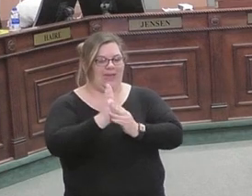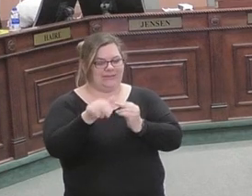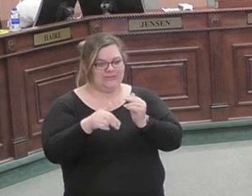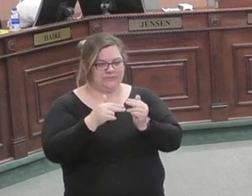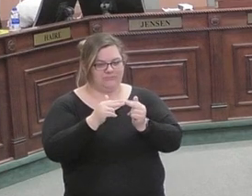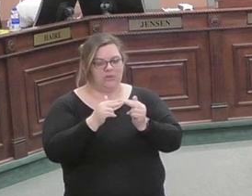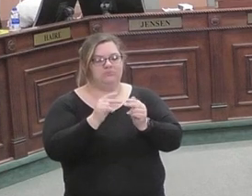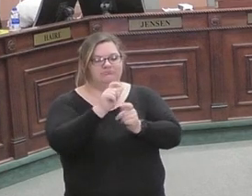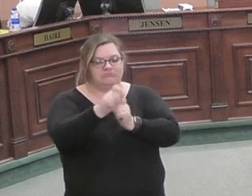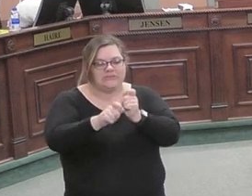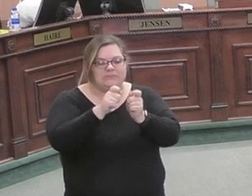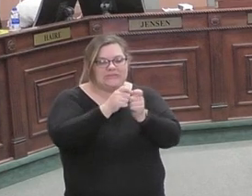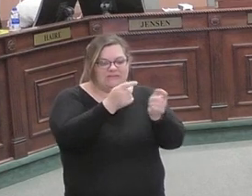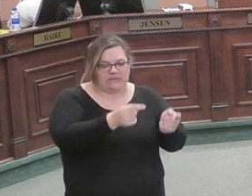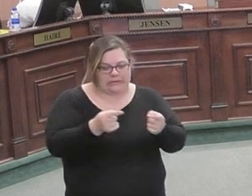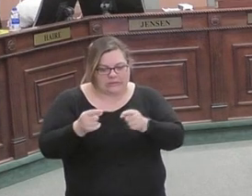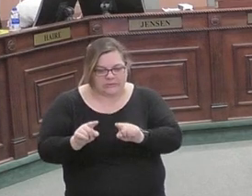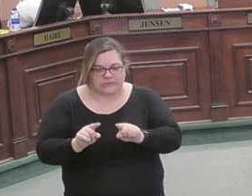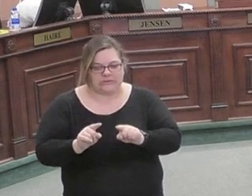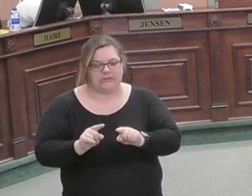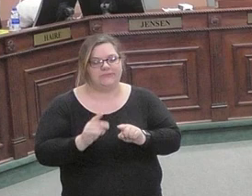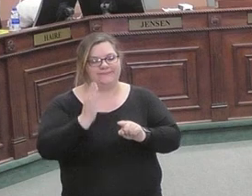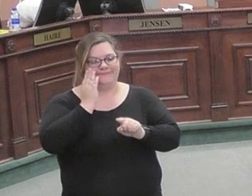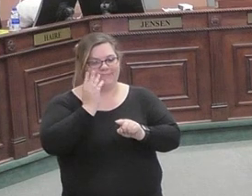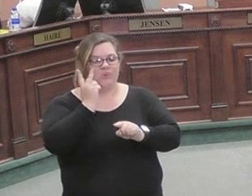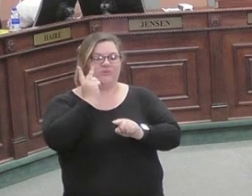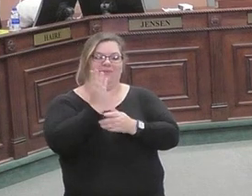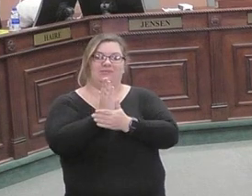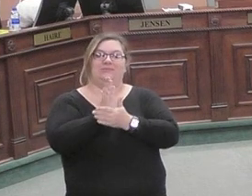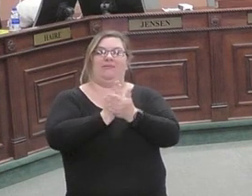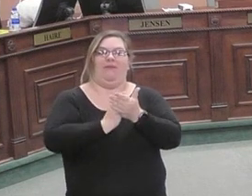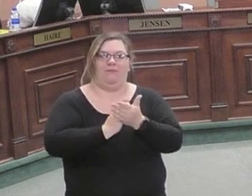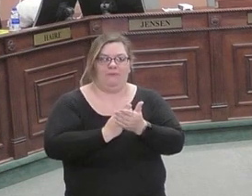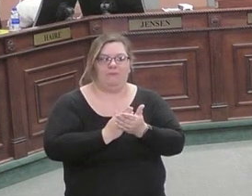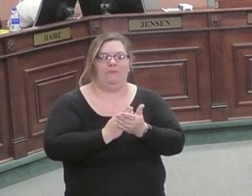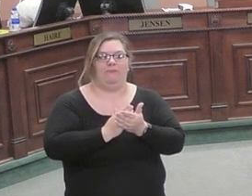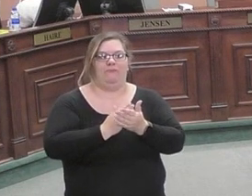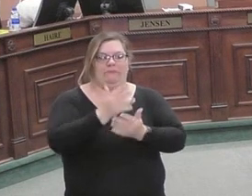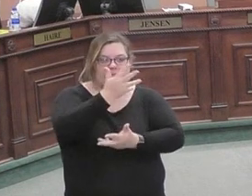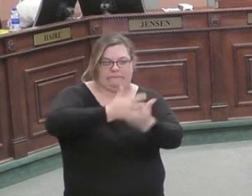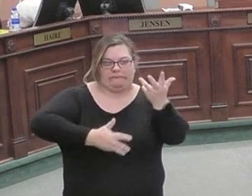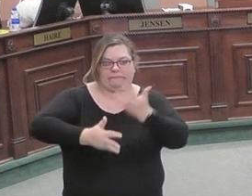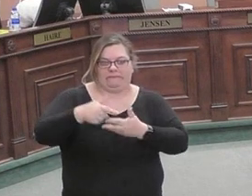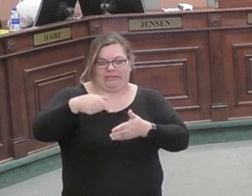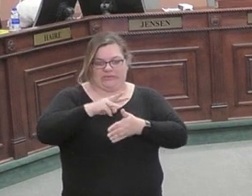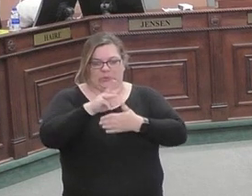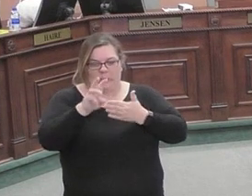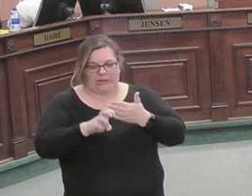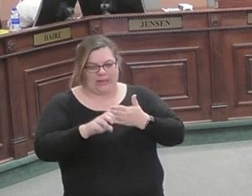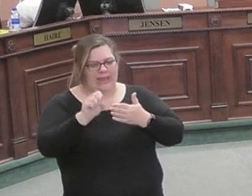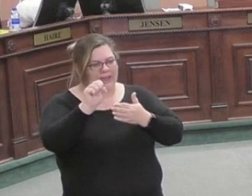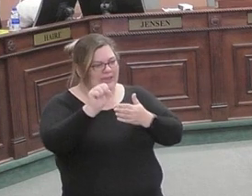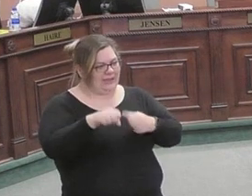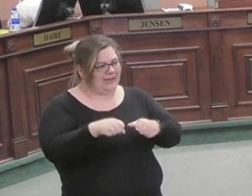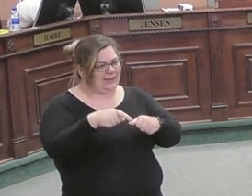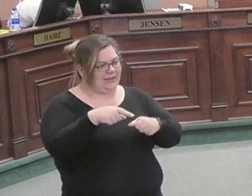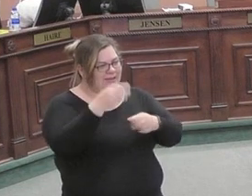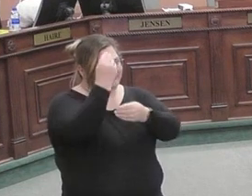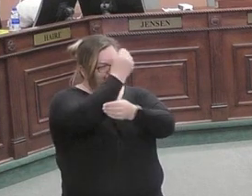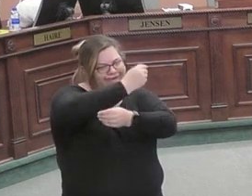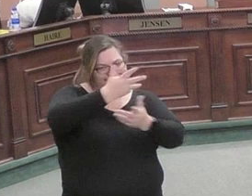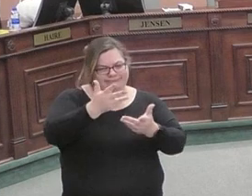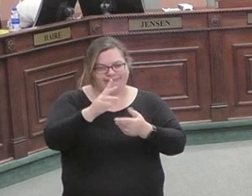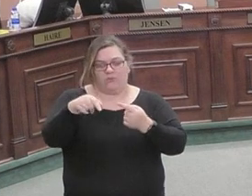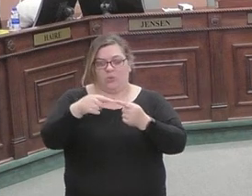one, but we saw some exchanges over the weekend with several other council members who've witnessed them. Can you share a little bit of that with our audience so they understand, again, well, you've seen these